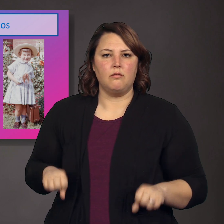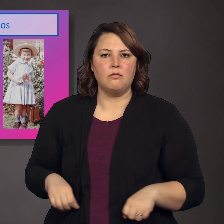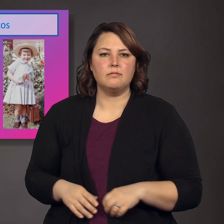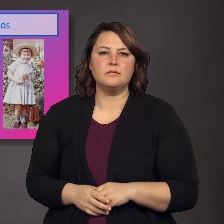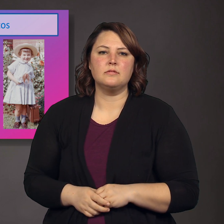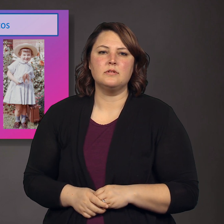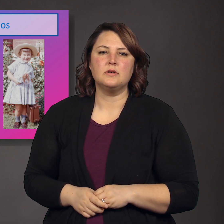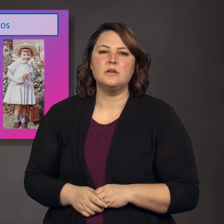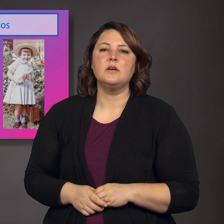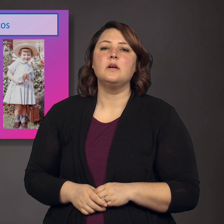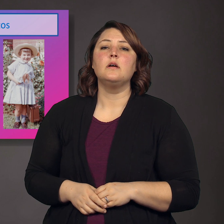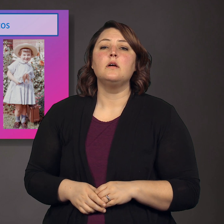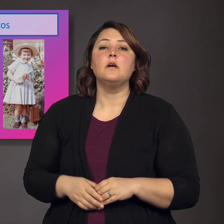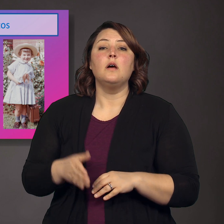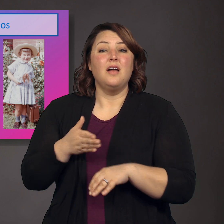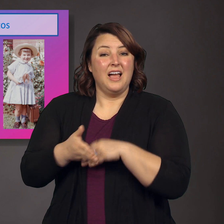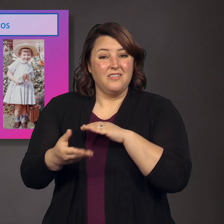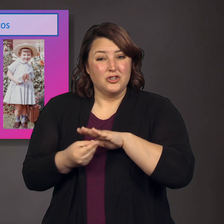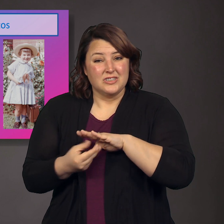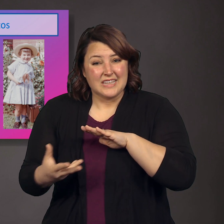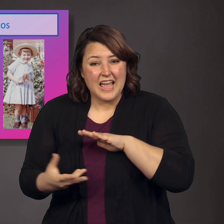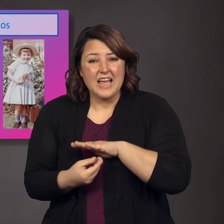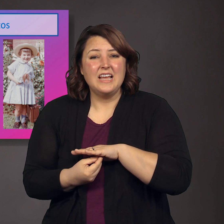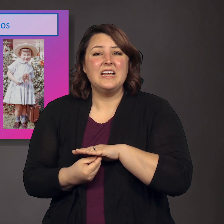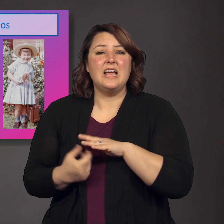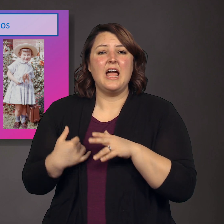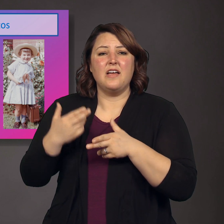After scanning this picture, it ended up with the file name